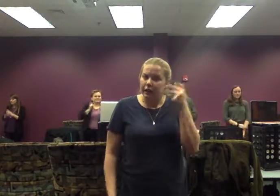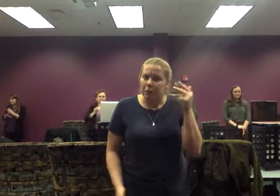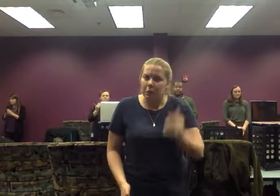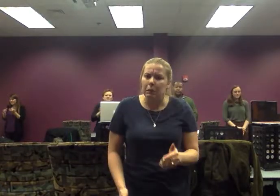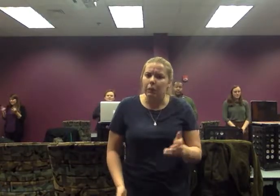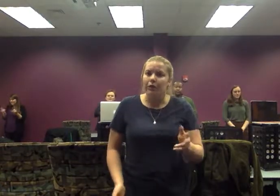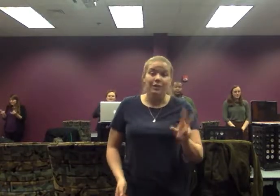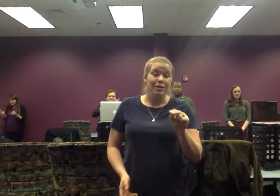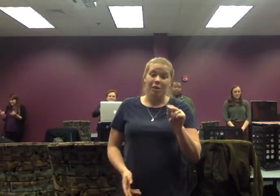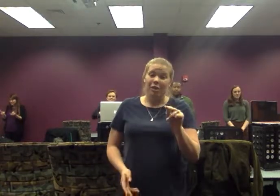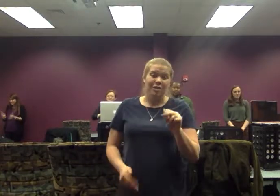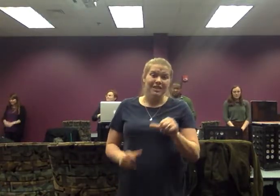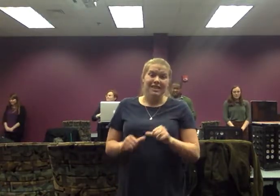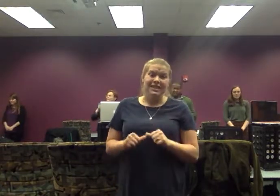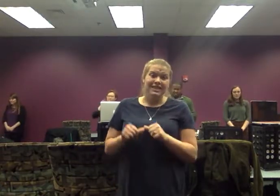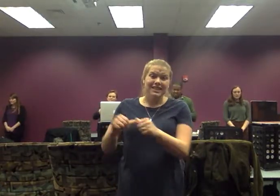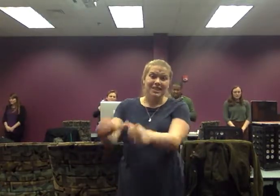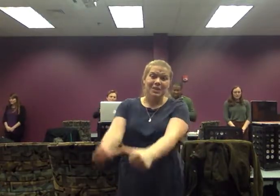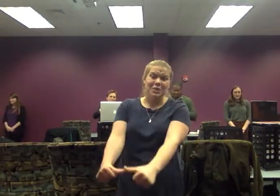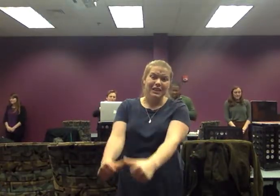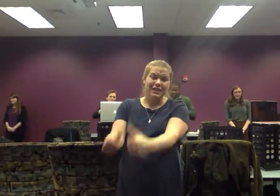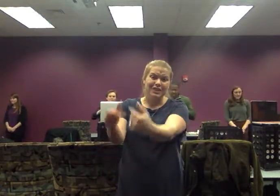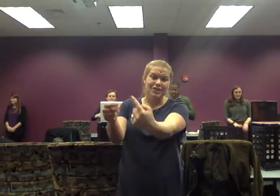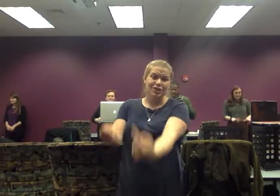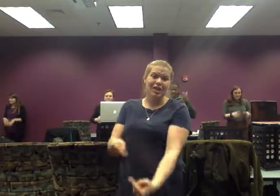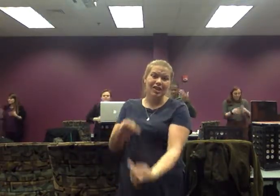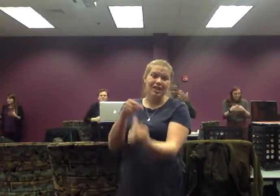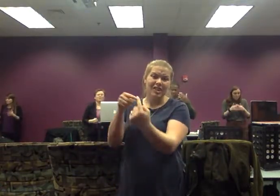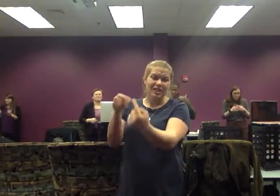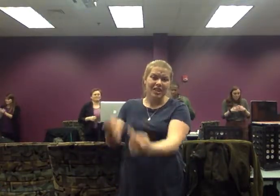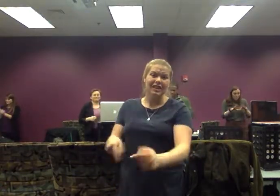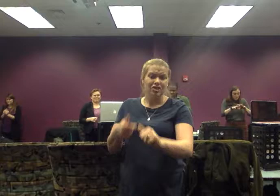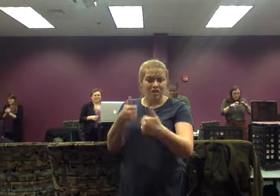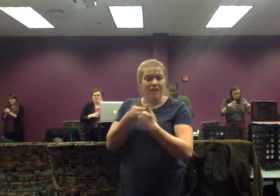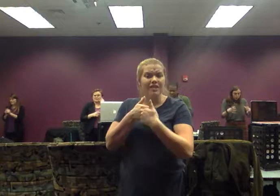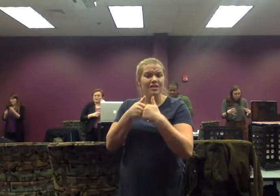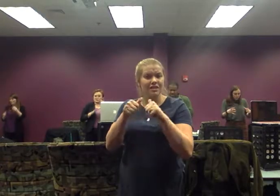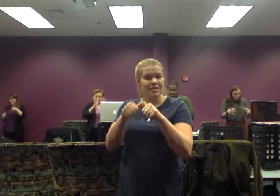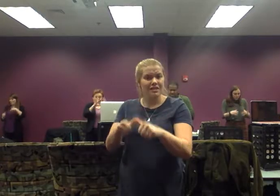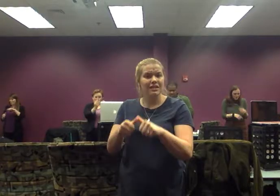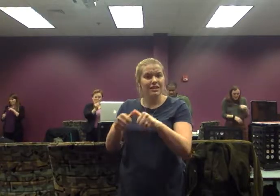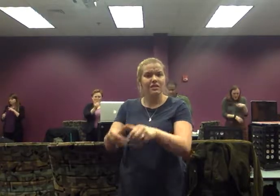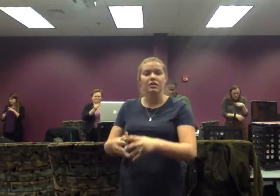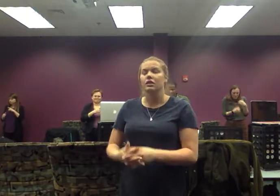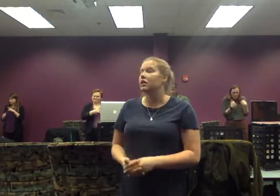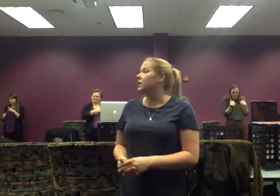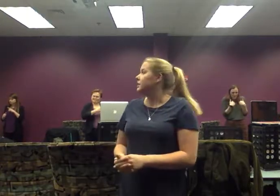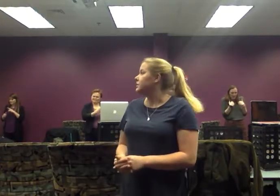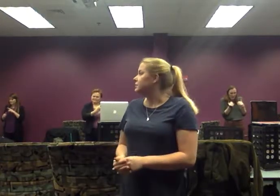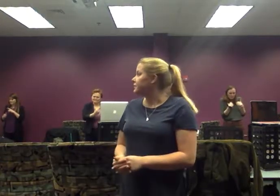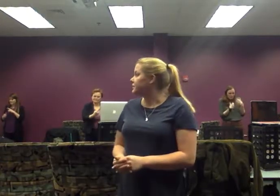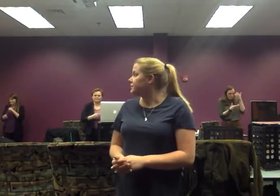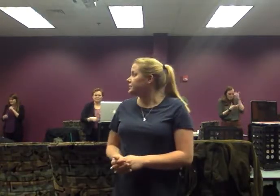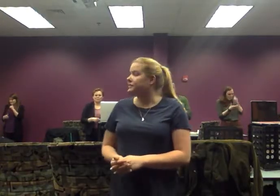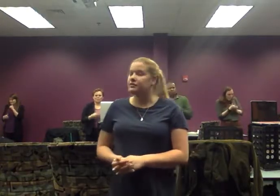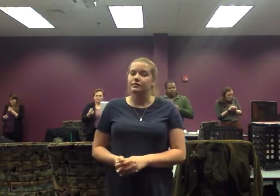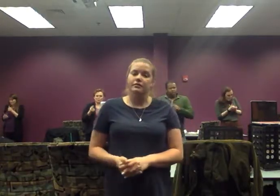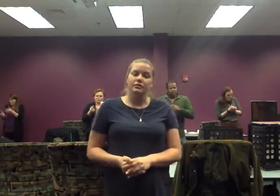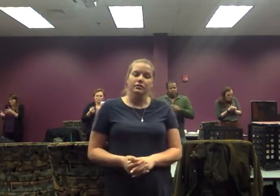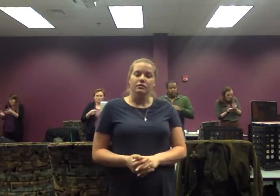So we've been, as a group, a bit unwilling to accord to our opponents at any stage in our